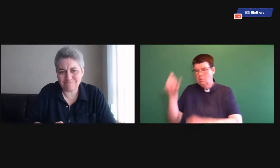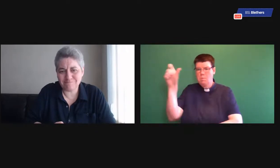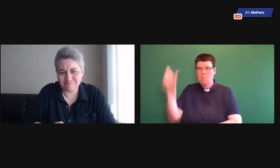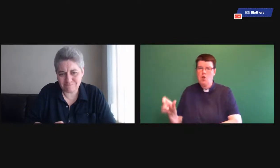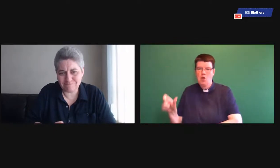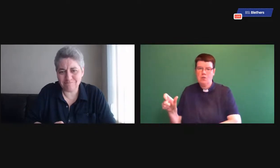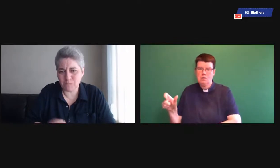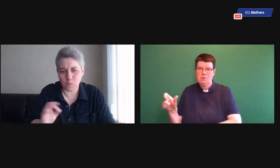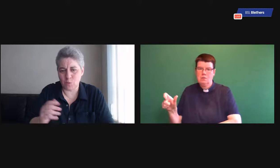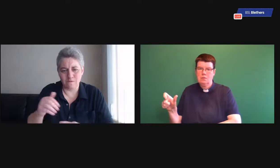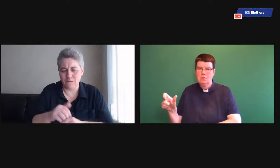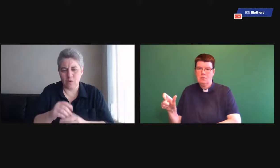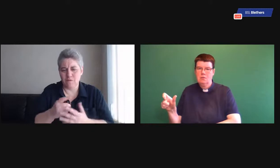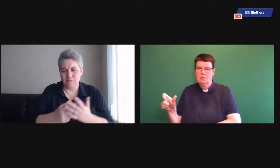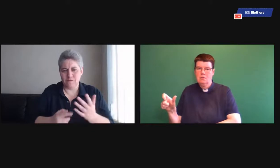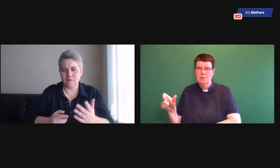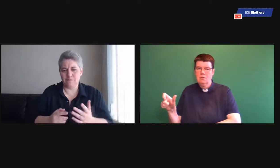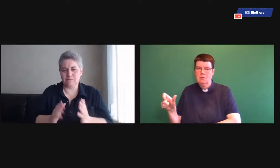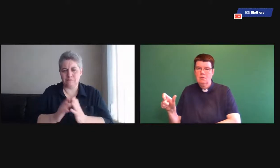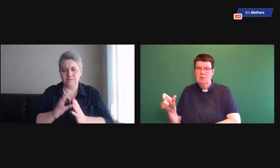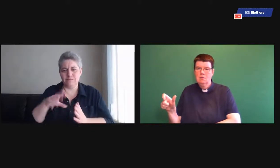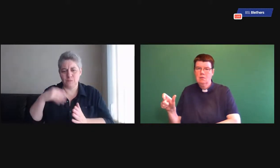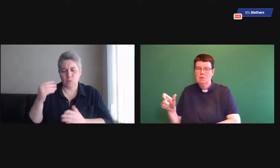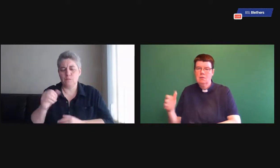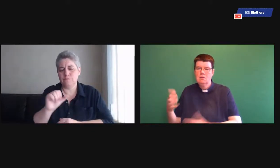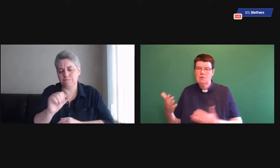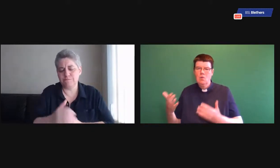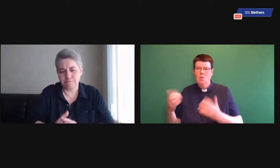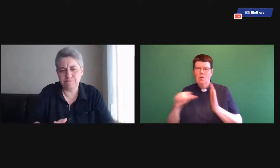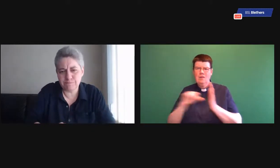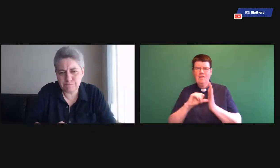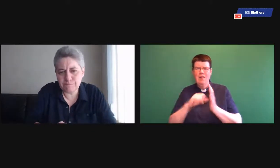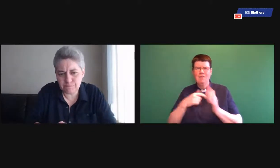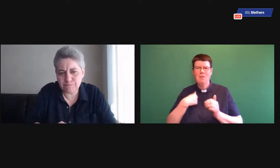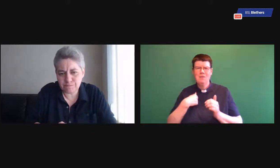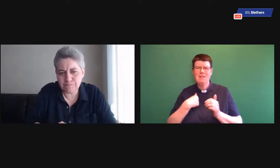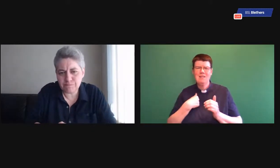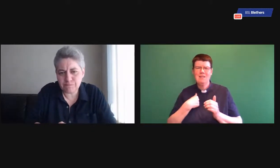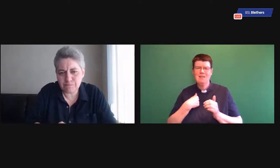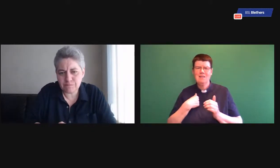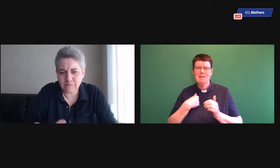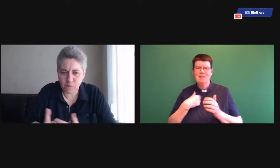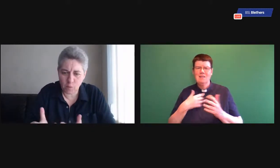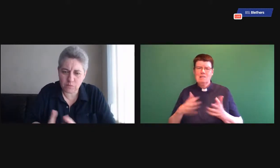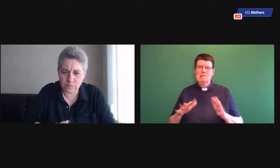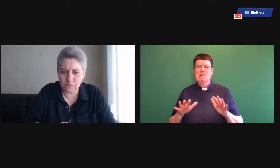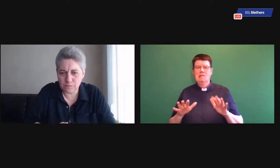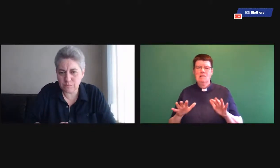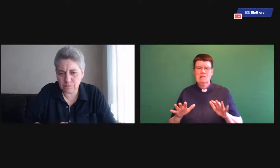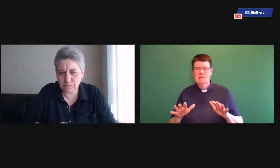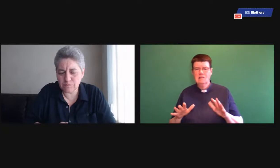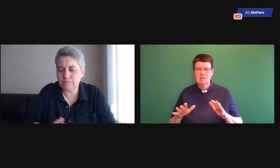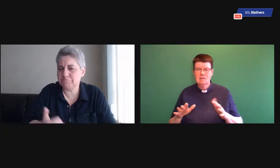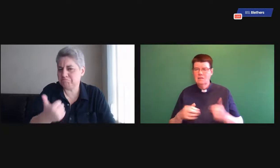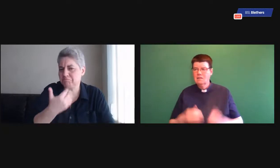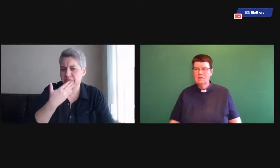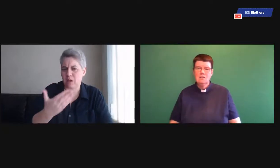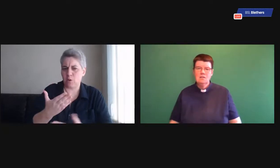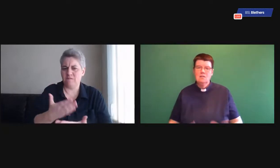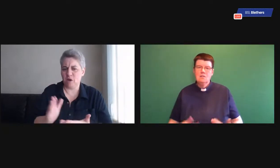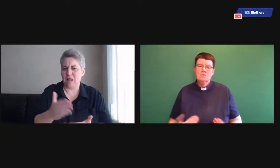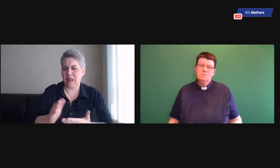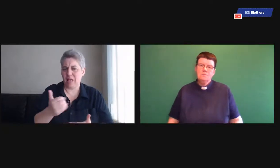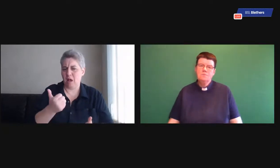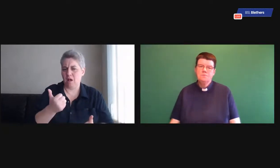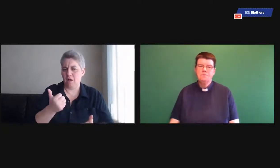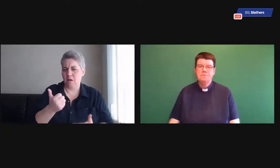and a humanist funeral is just a personal story. It's about the person. So for me, when I think about a funeral, I think about